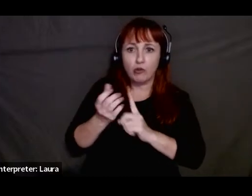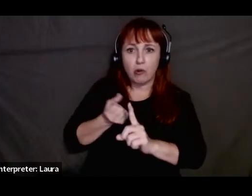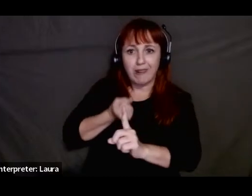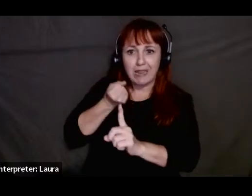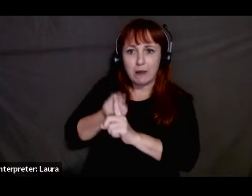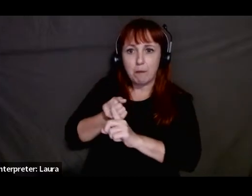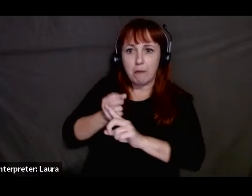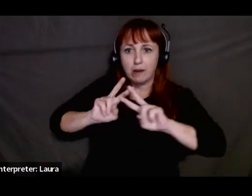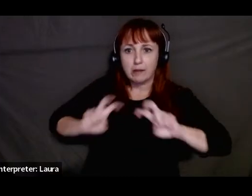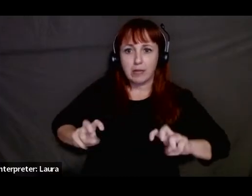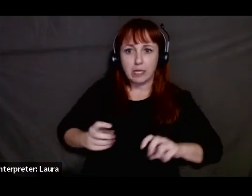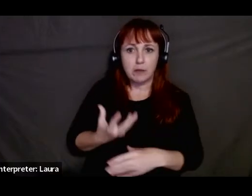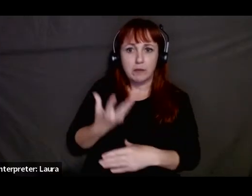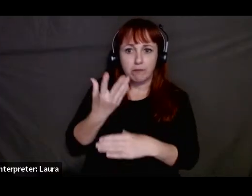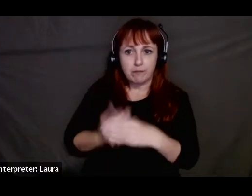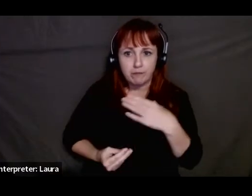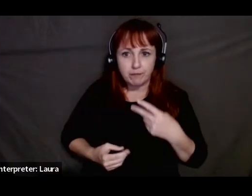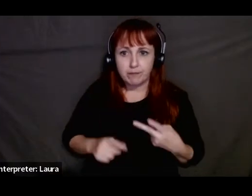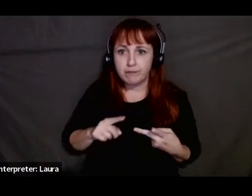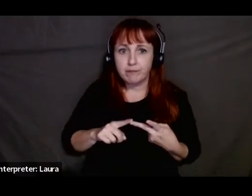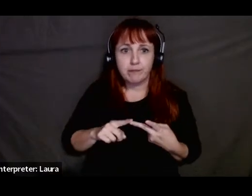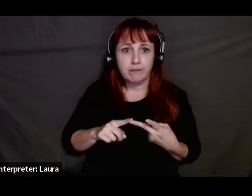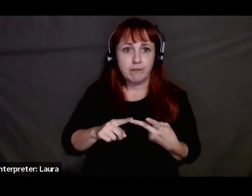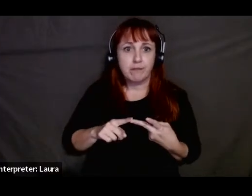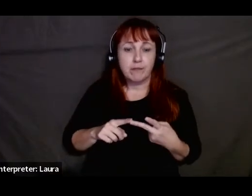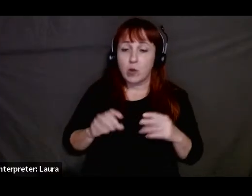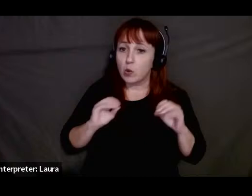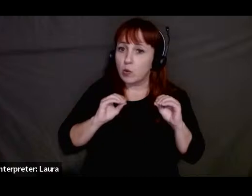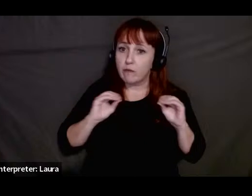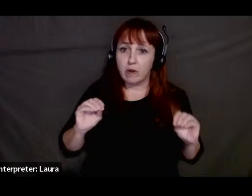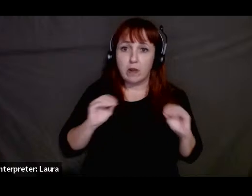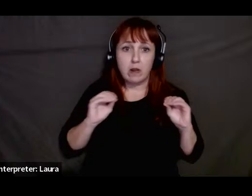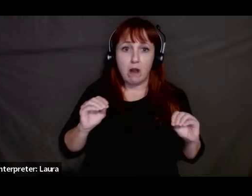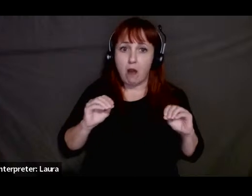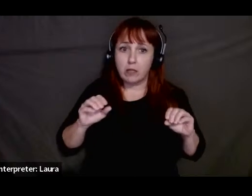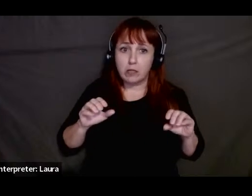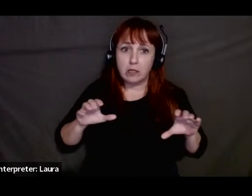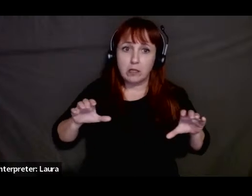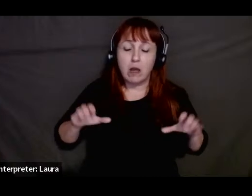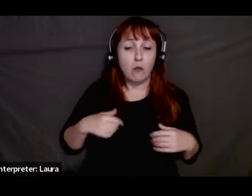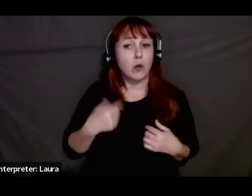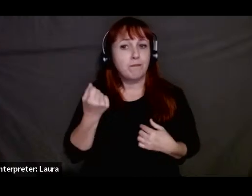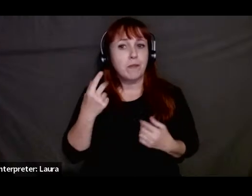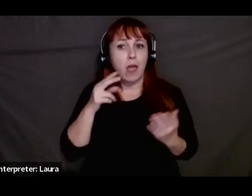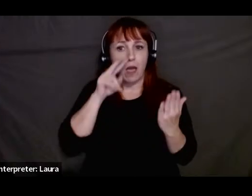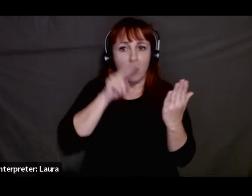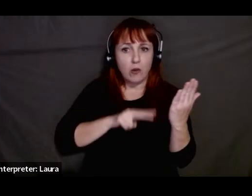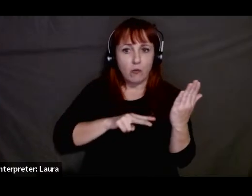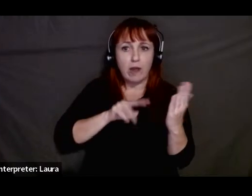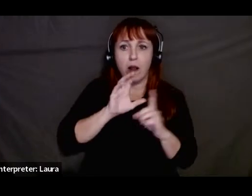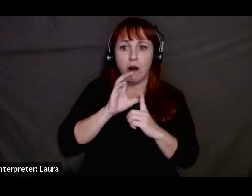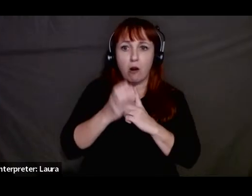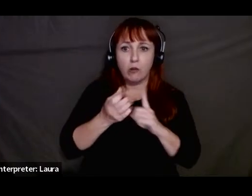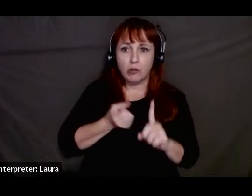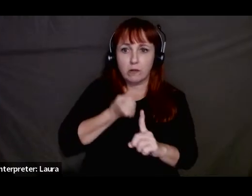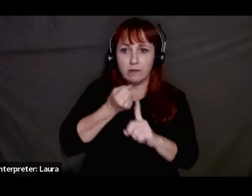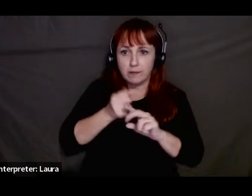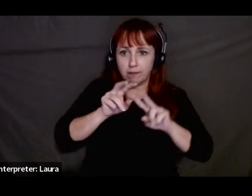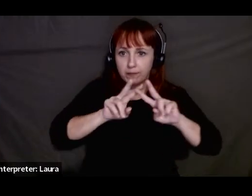assessment. You guys have not done any. I read the EIS, the cultural impact